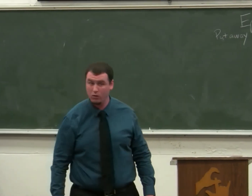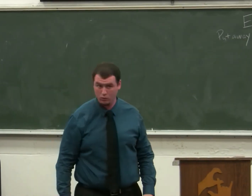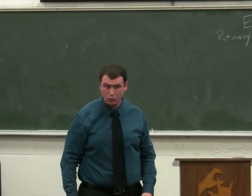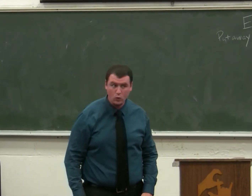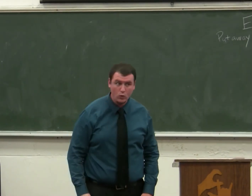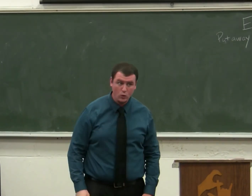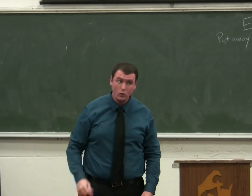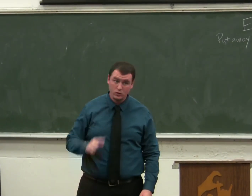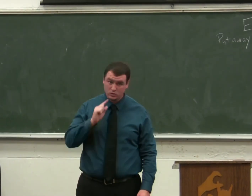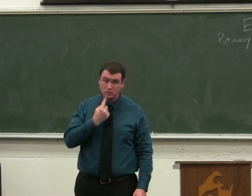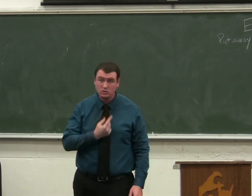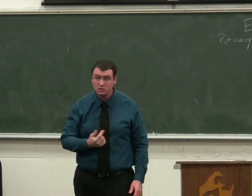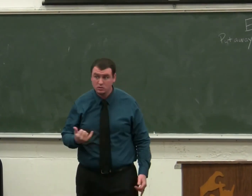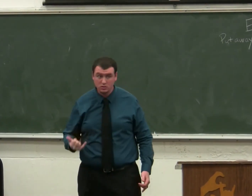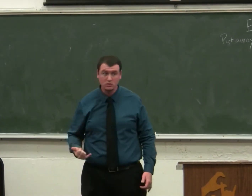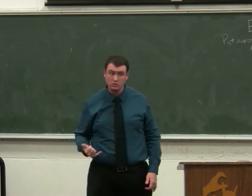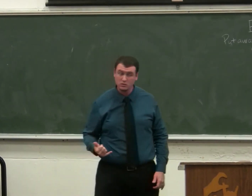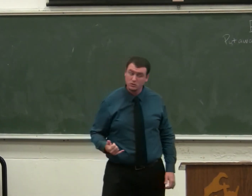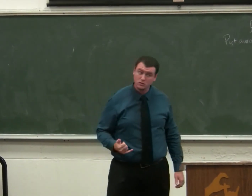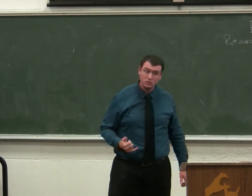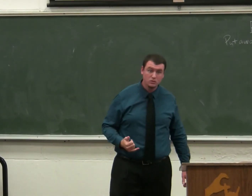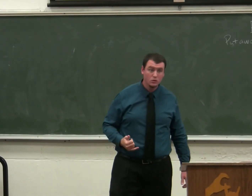and say, get up, go to work now, go do something.